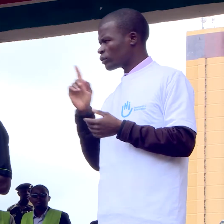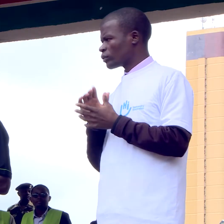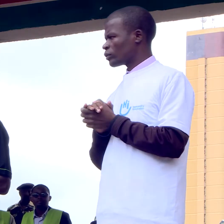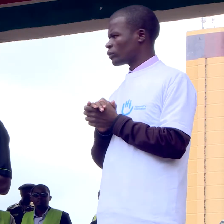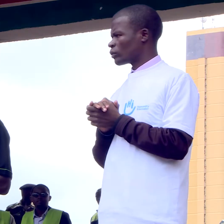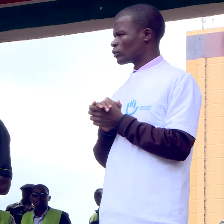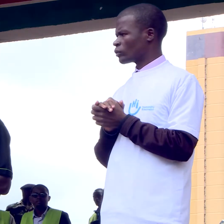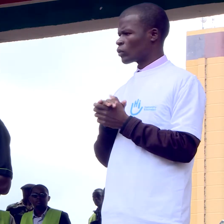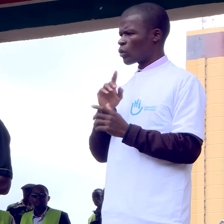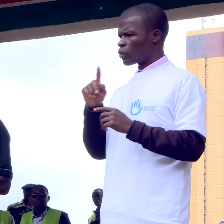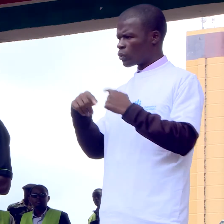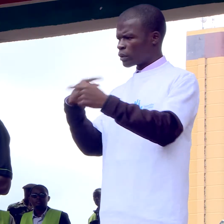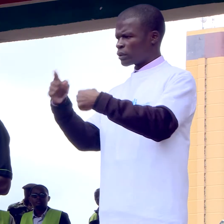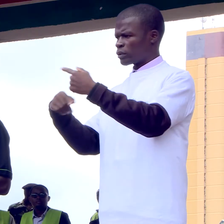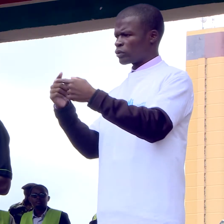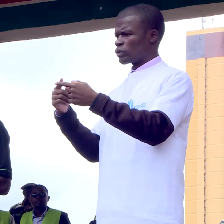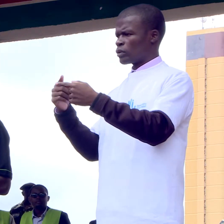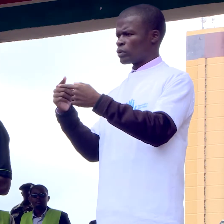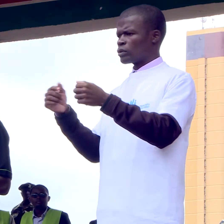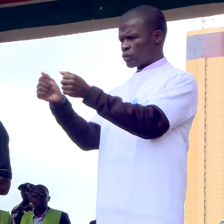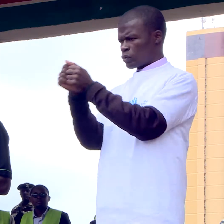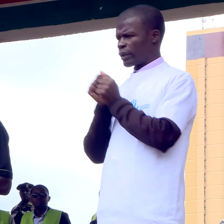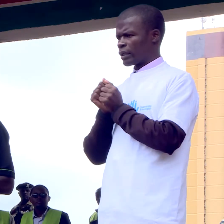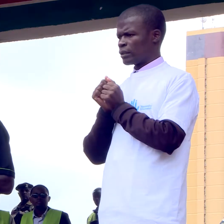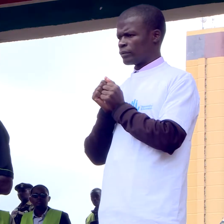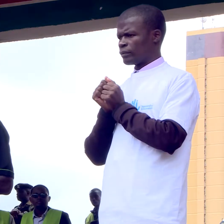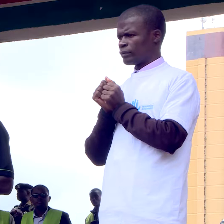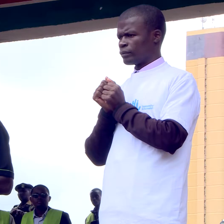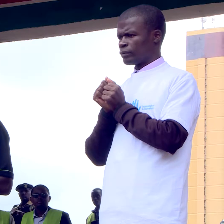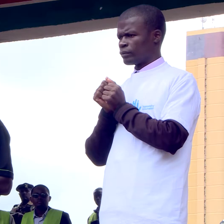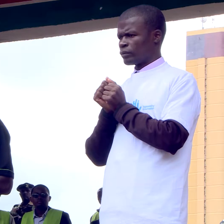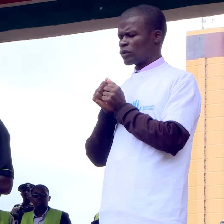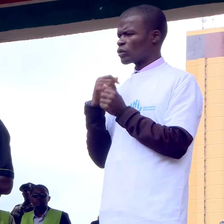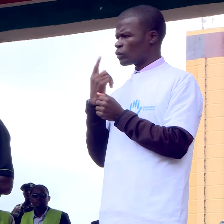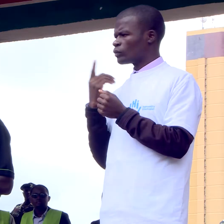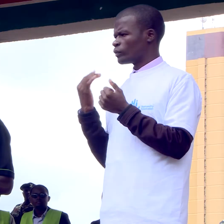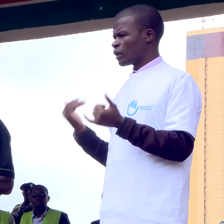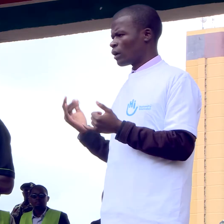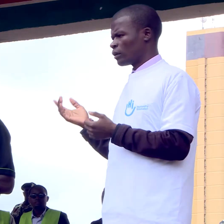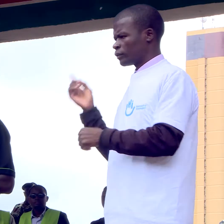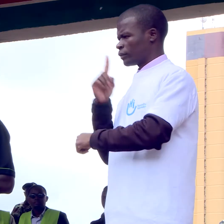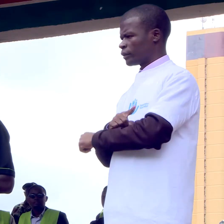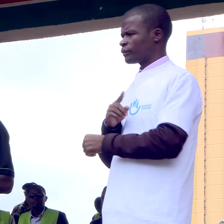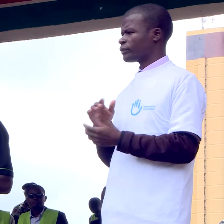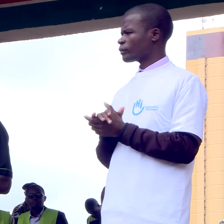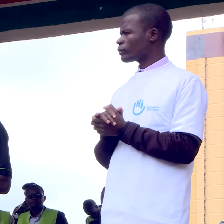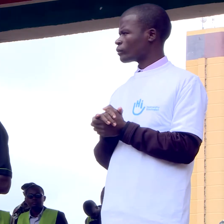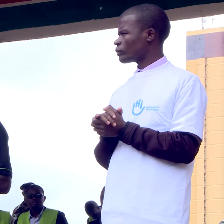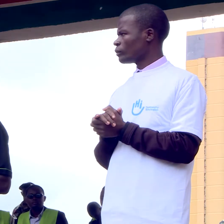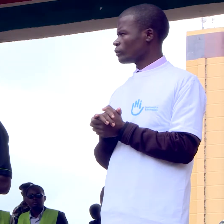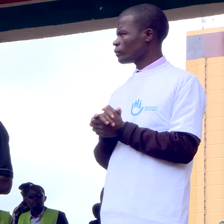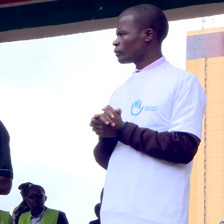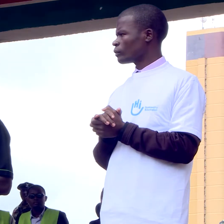continuous engagement and collaboration with various stakeholders, some of whom are here today, and